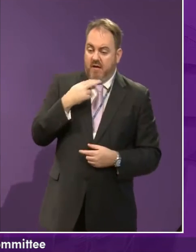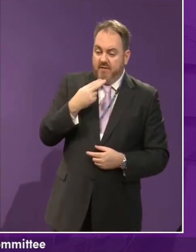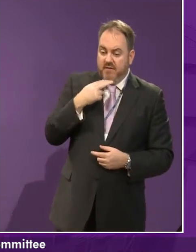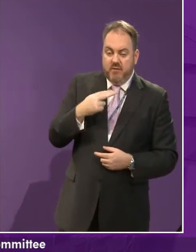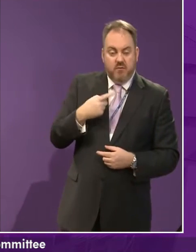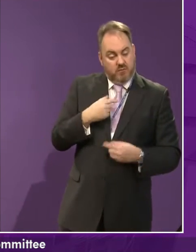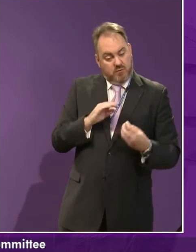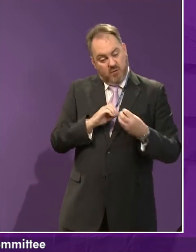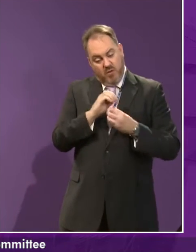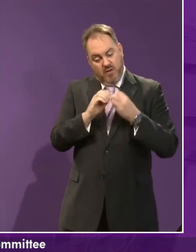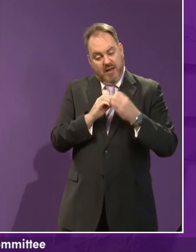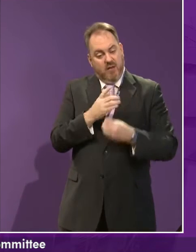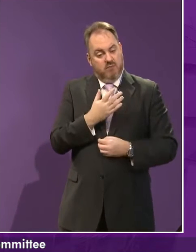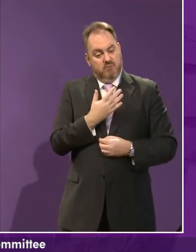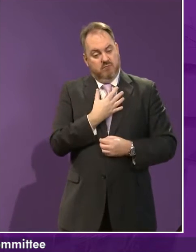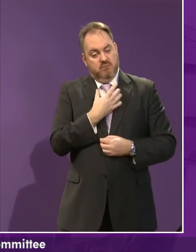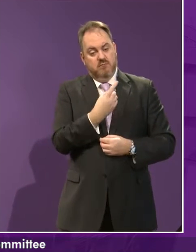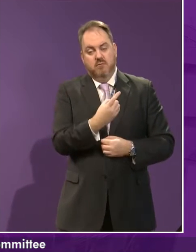if a student